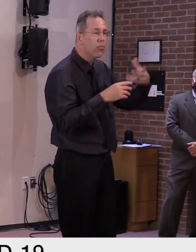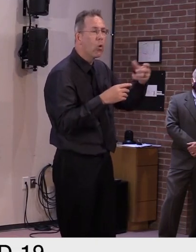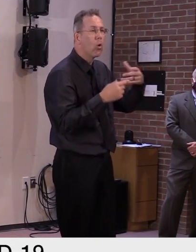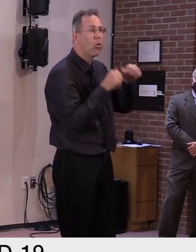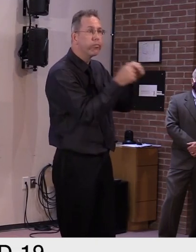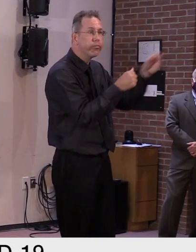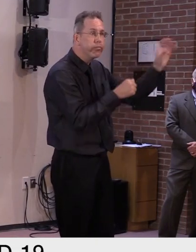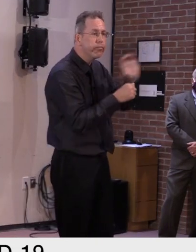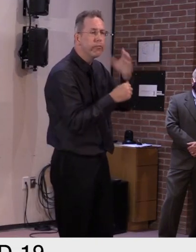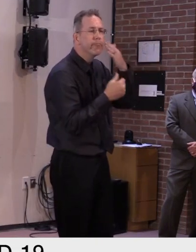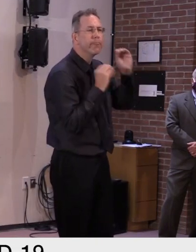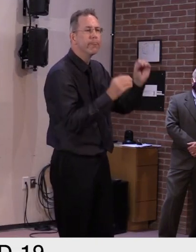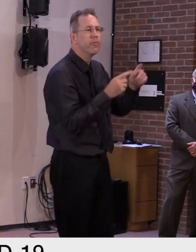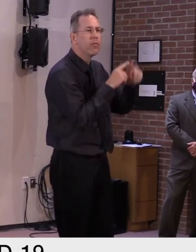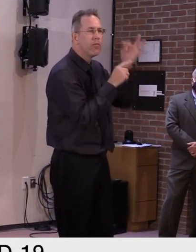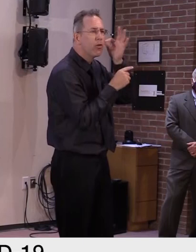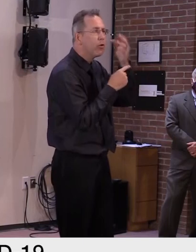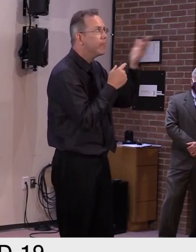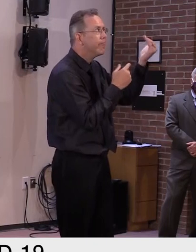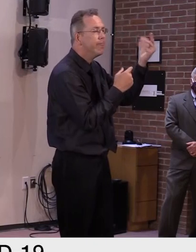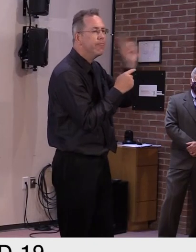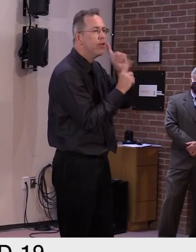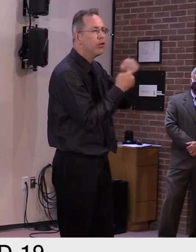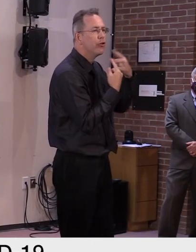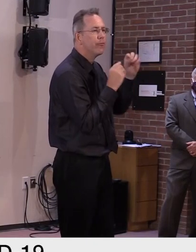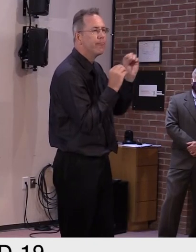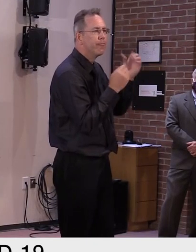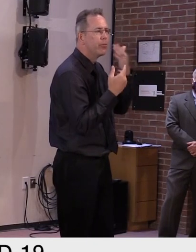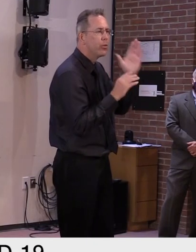is coming if we continue down this path, for sure.